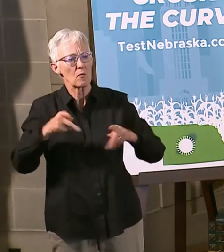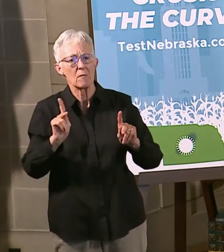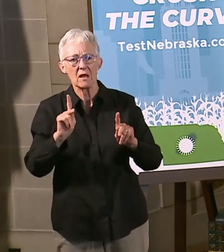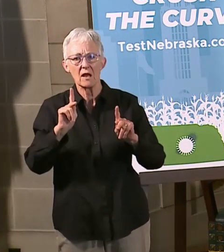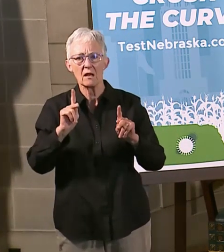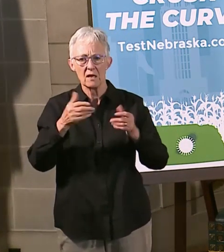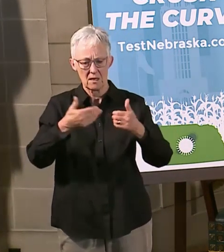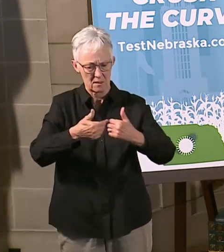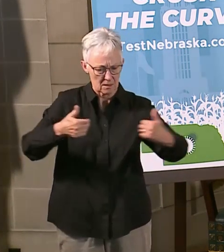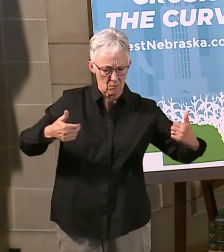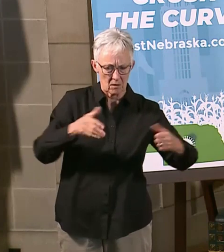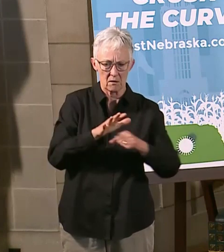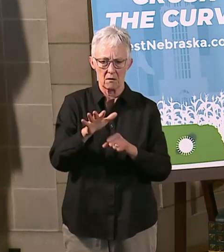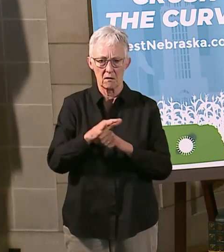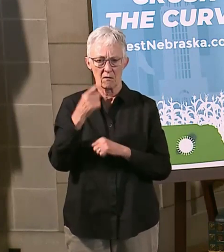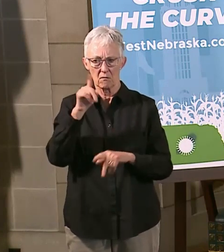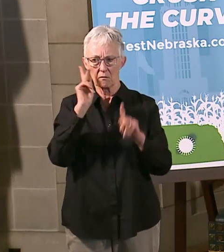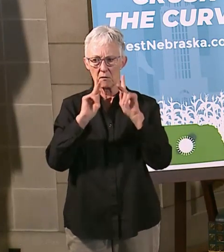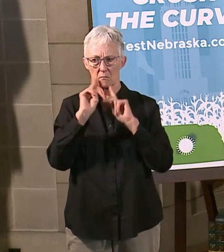to crush the curb.